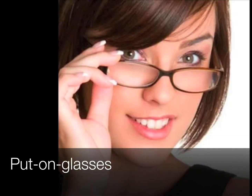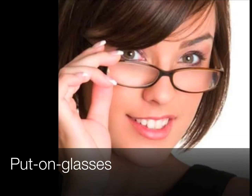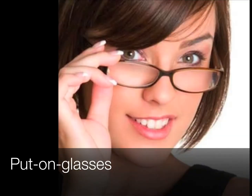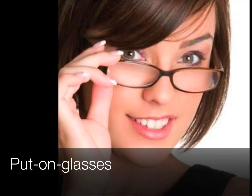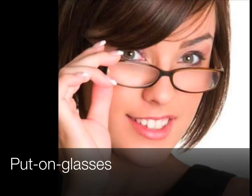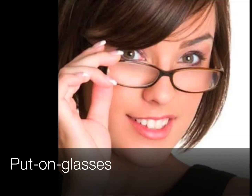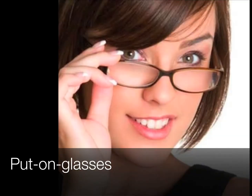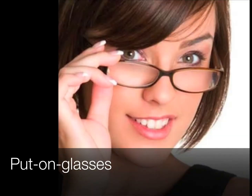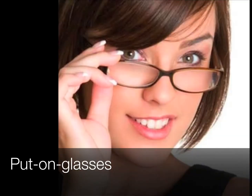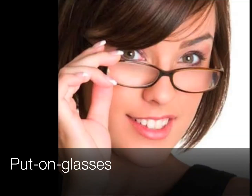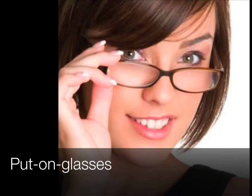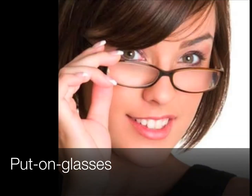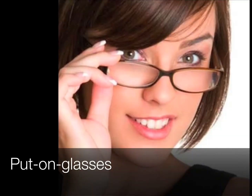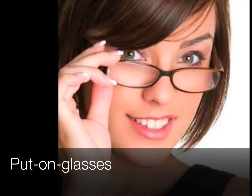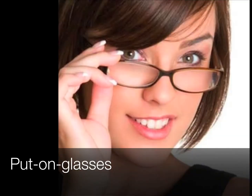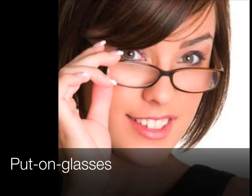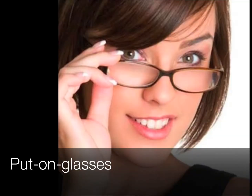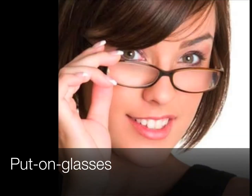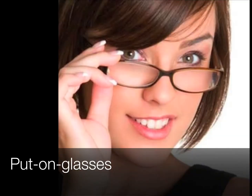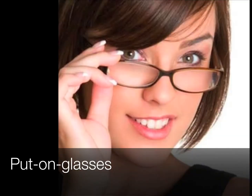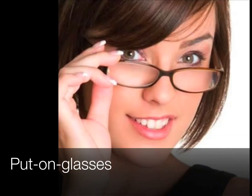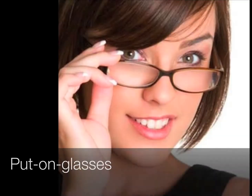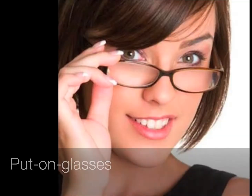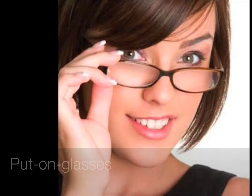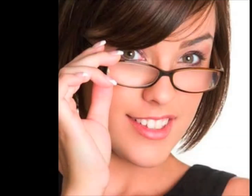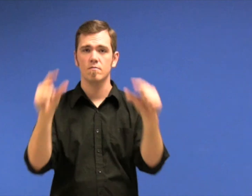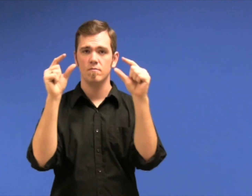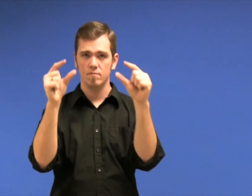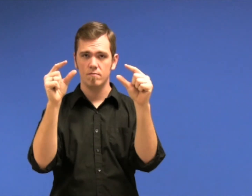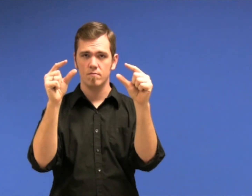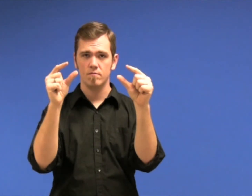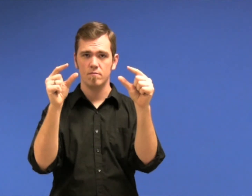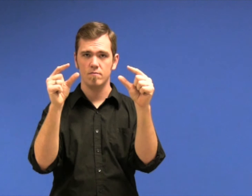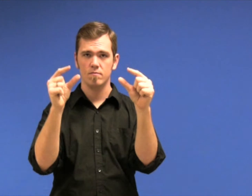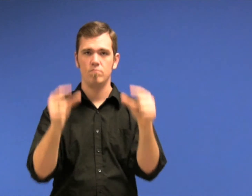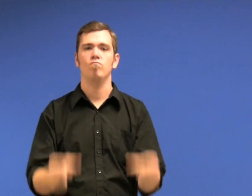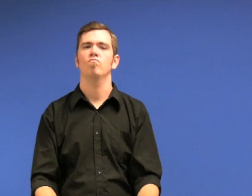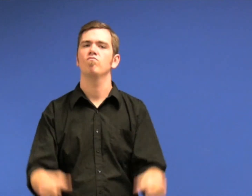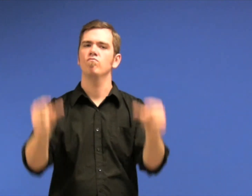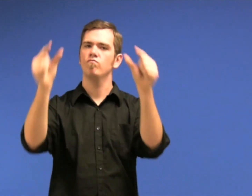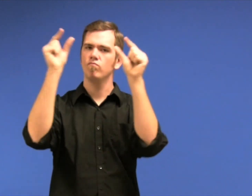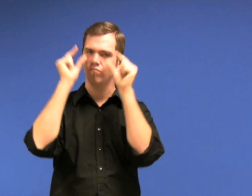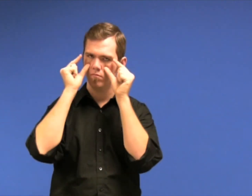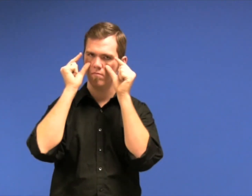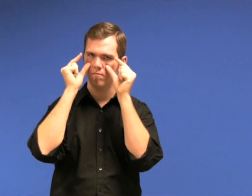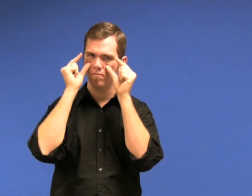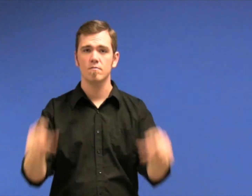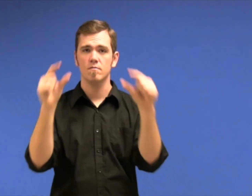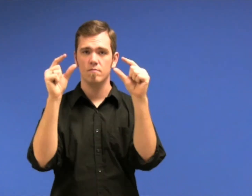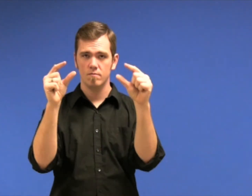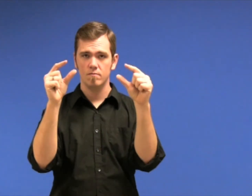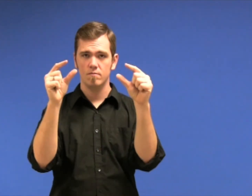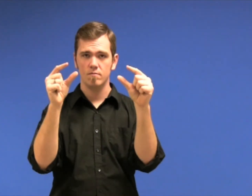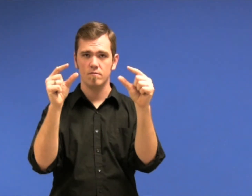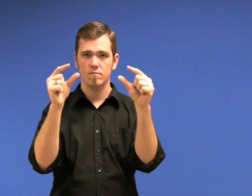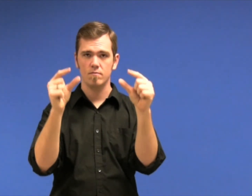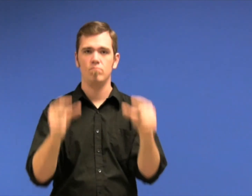Now the sign for putting on your glasses, so this becomes a verb, is put on your glasses. Put on your